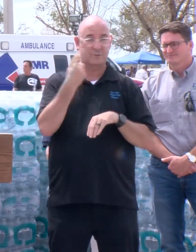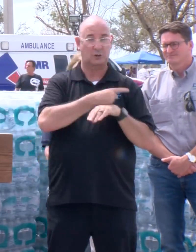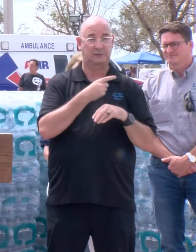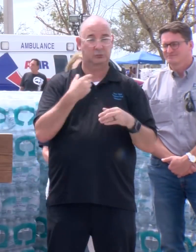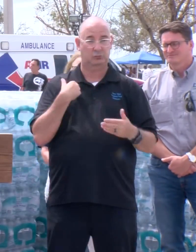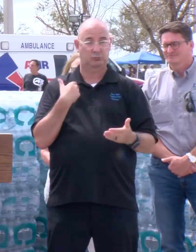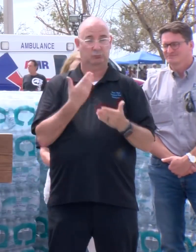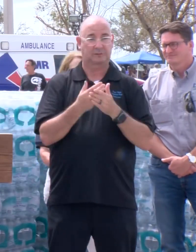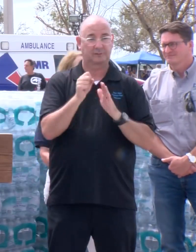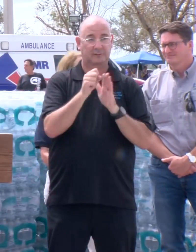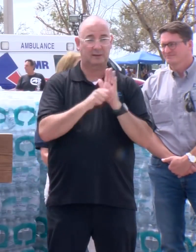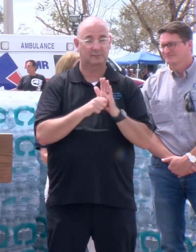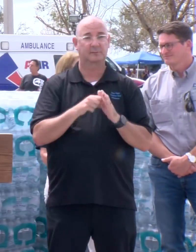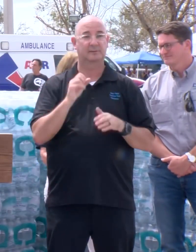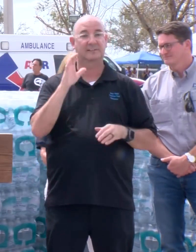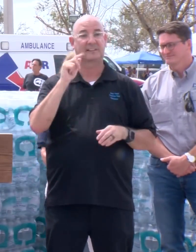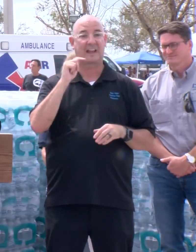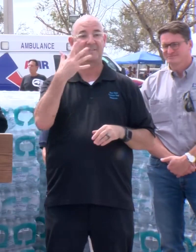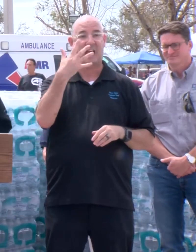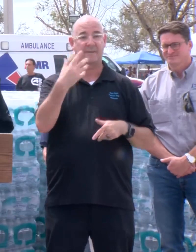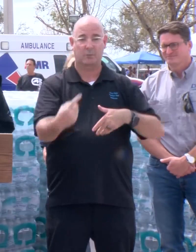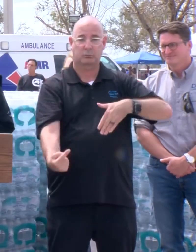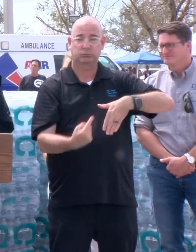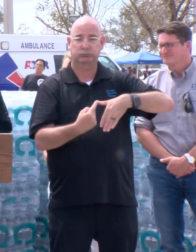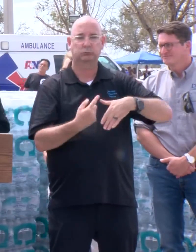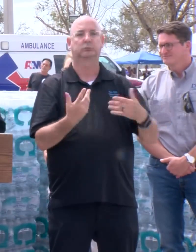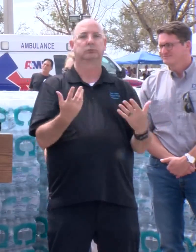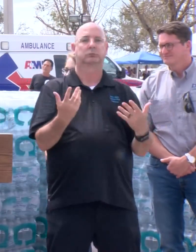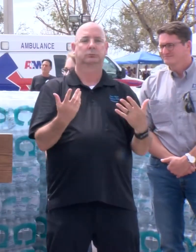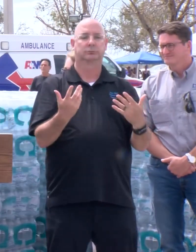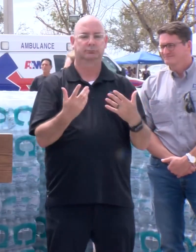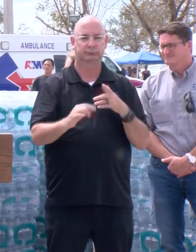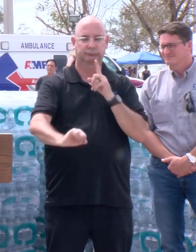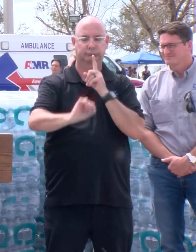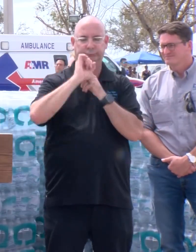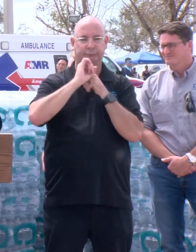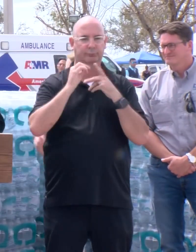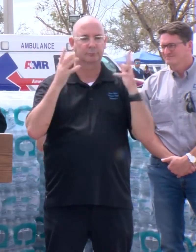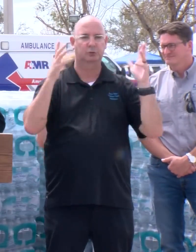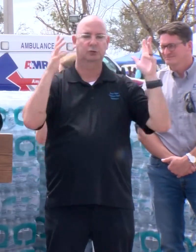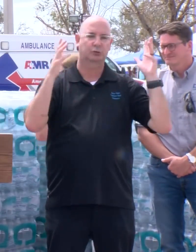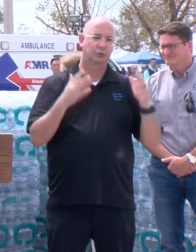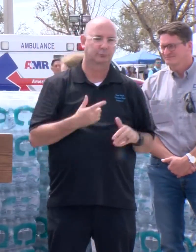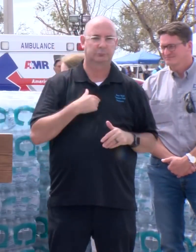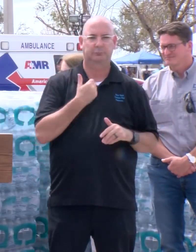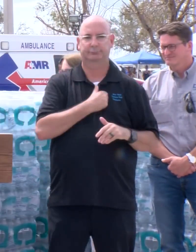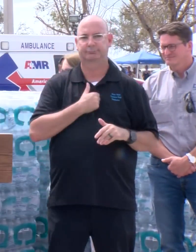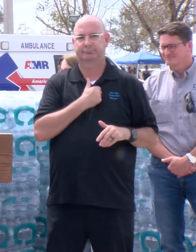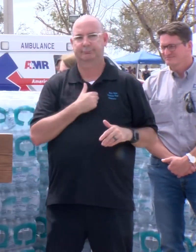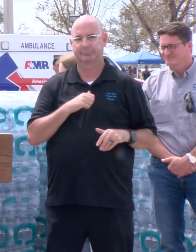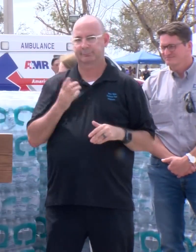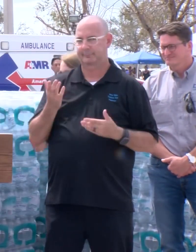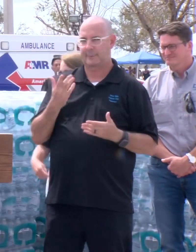5 hurricane hit the Panhandle. I don't know if there's something about that, sir, I'm sorry.